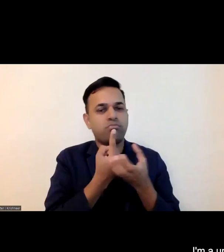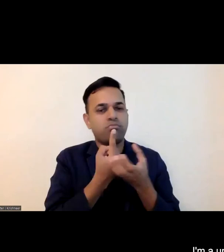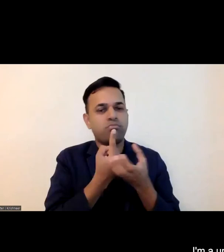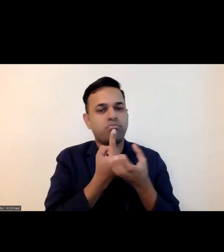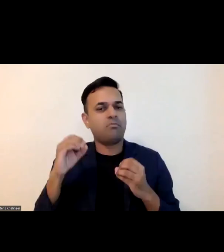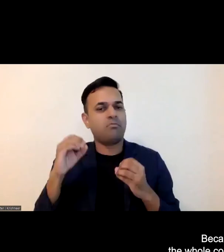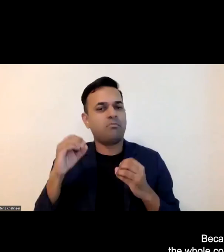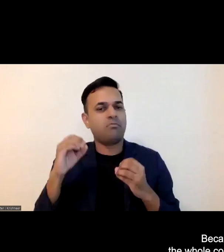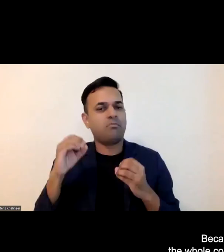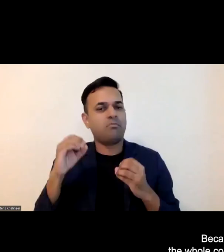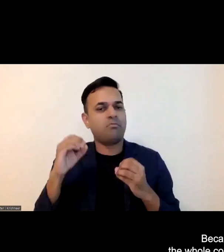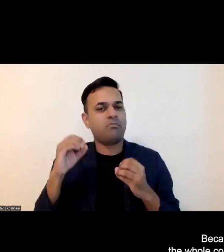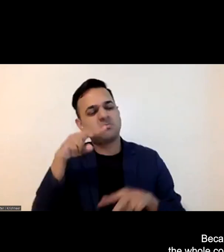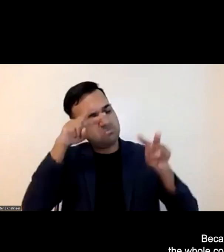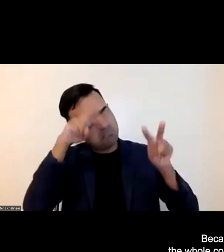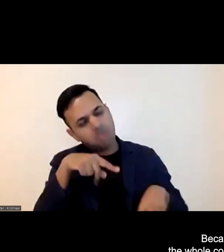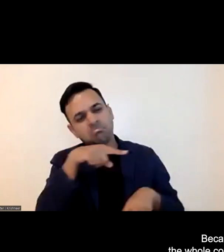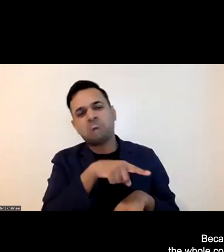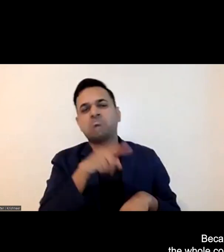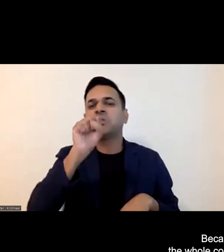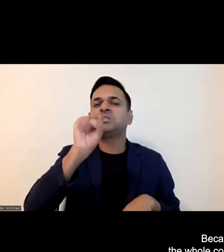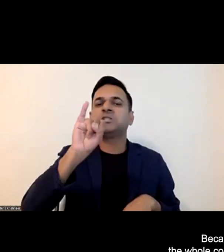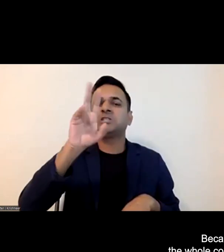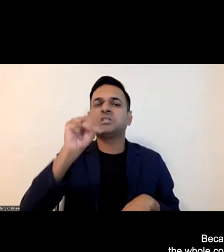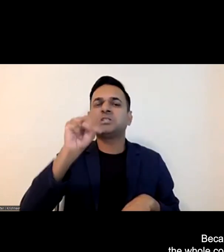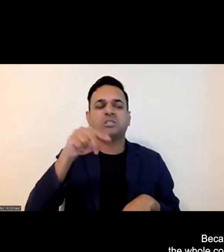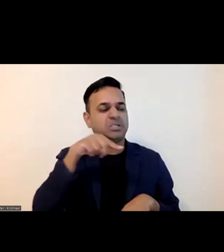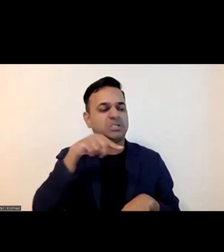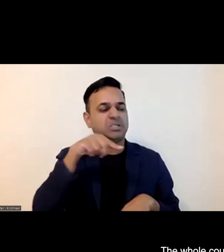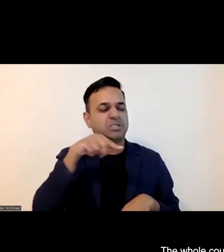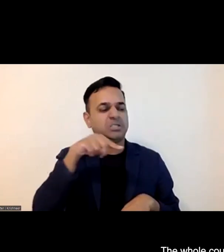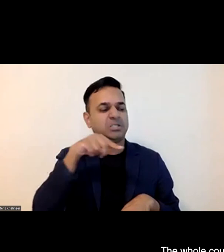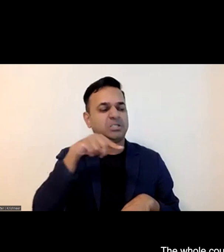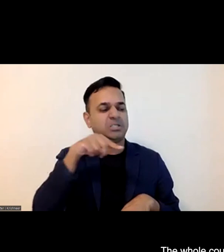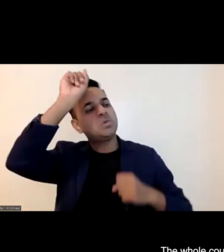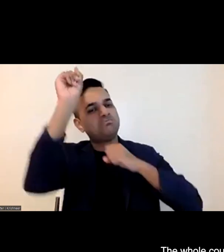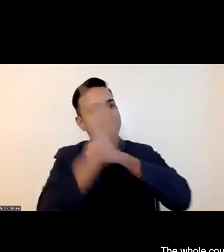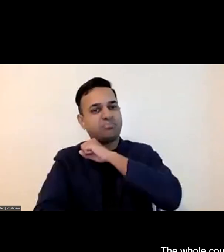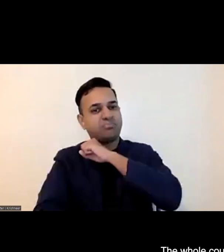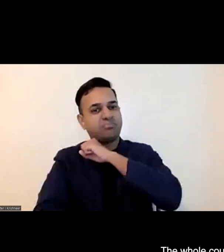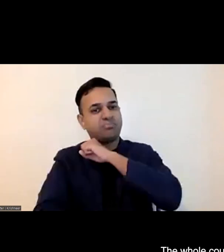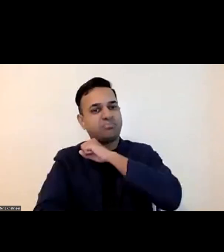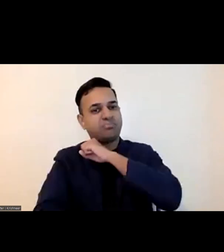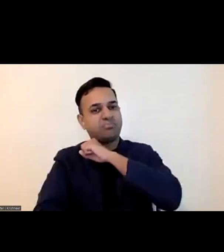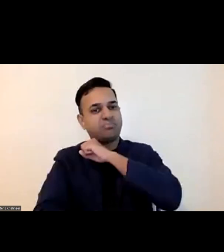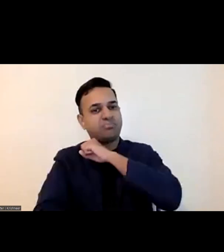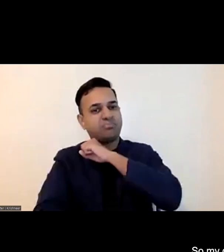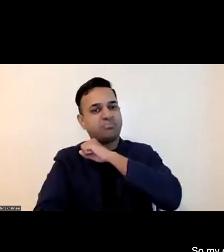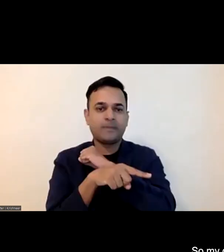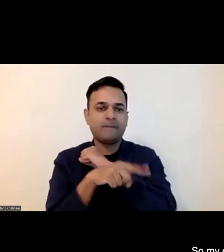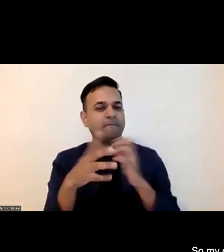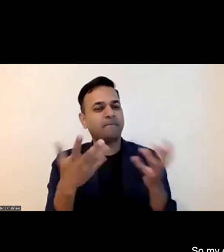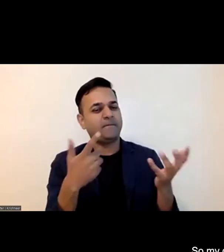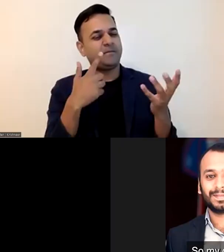unique person. Because of that, the whole country know myself. The whole country know my name.